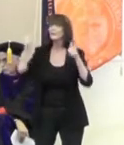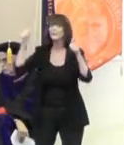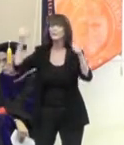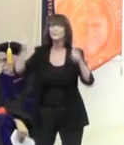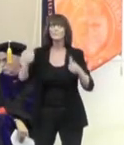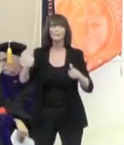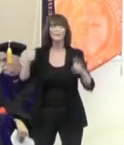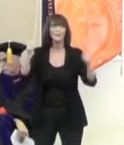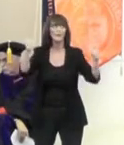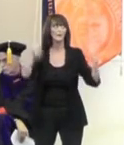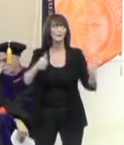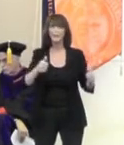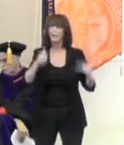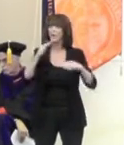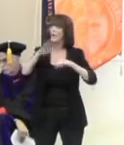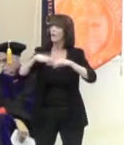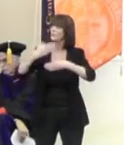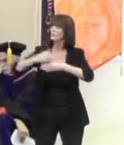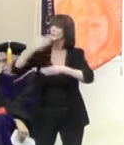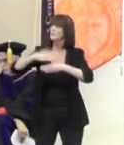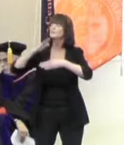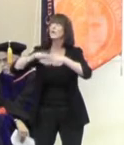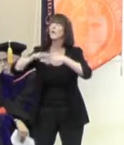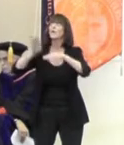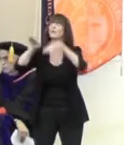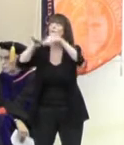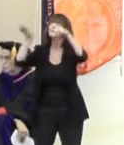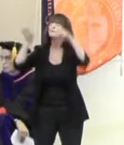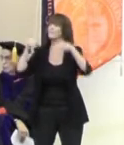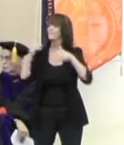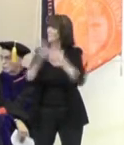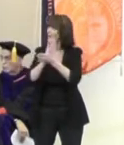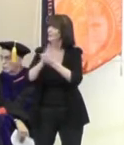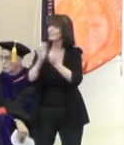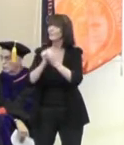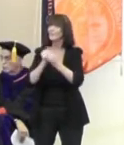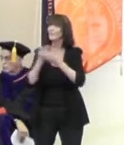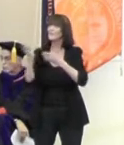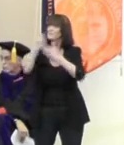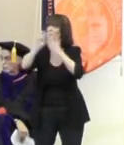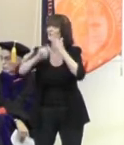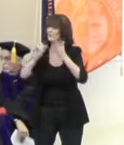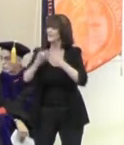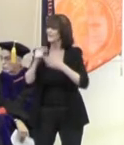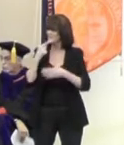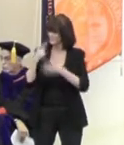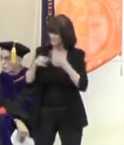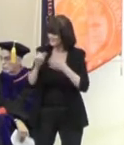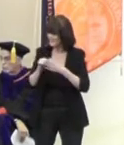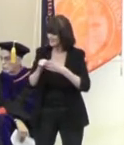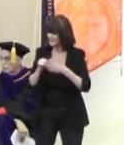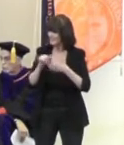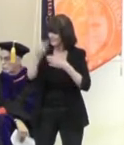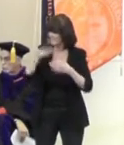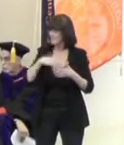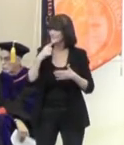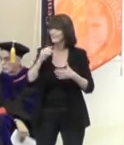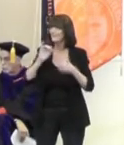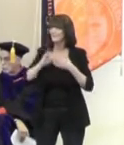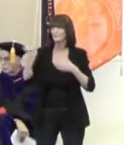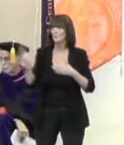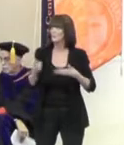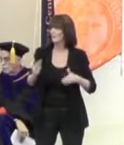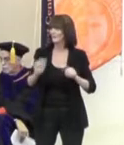the window, on the windows, on the roof. There were pieces of paper with stuff scratched on it. I said, what is that? He said, that's the only way I can remember stuff.